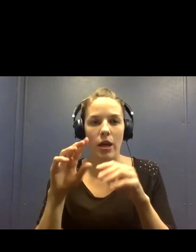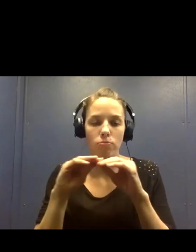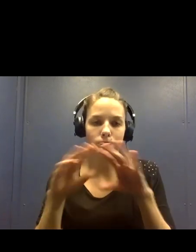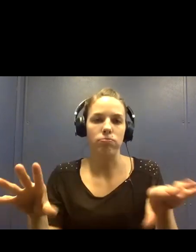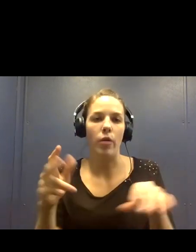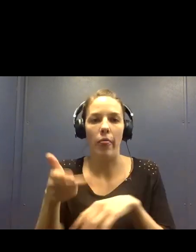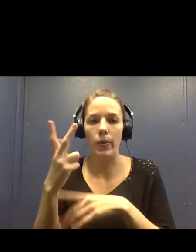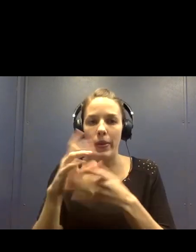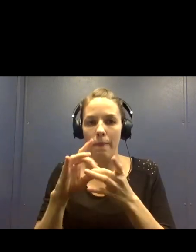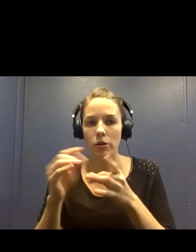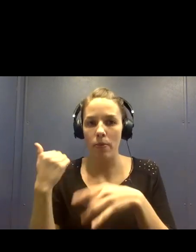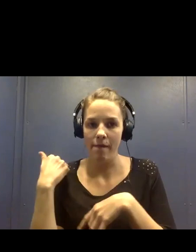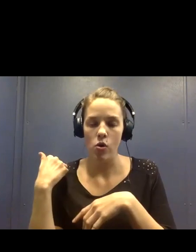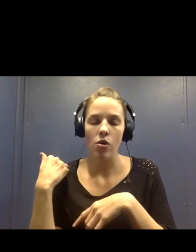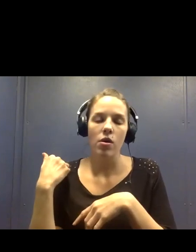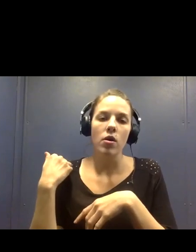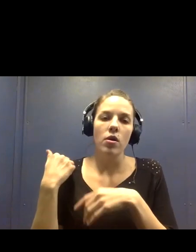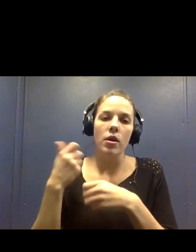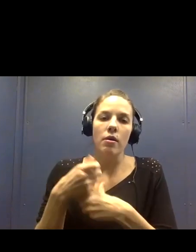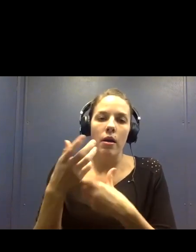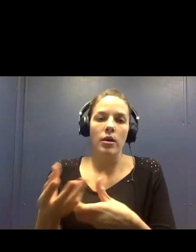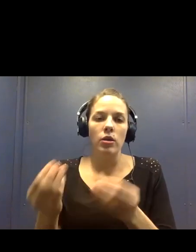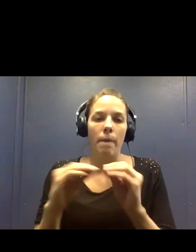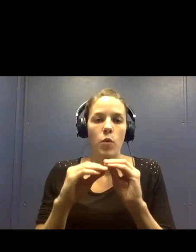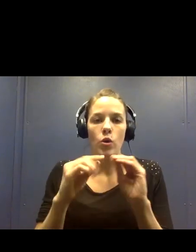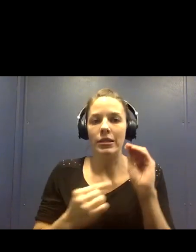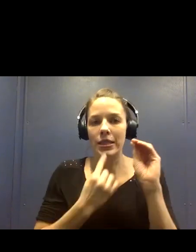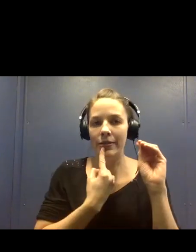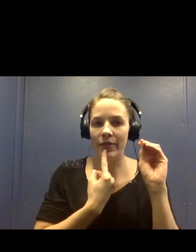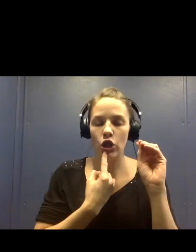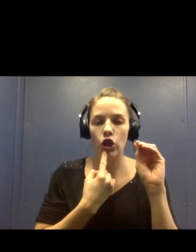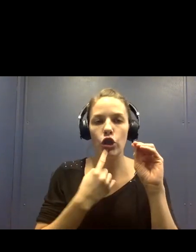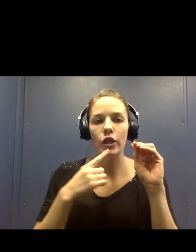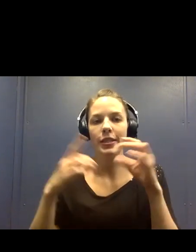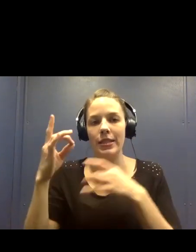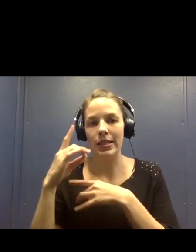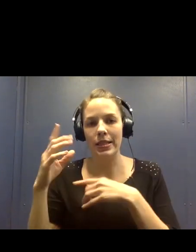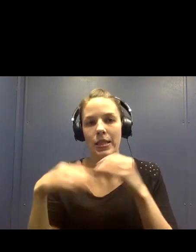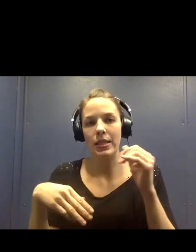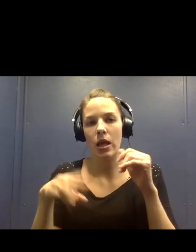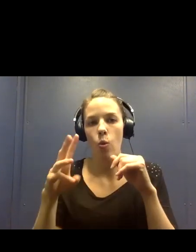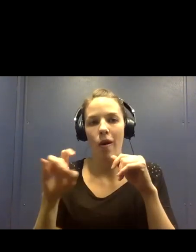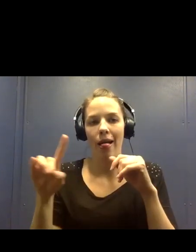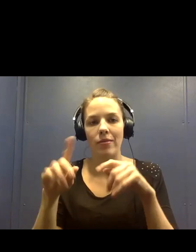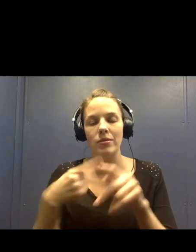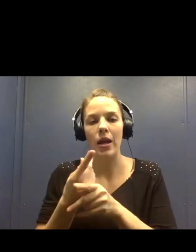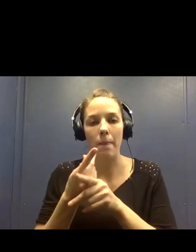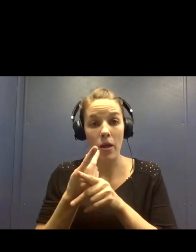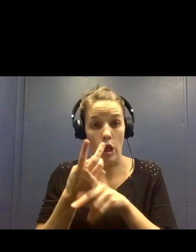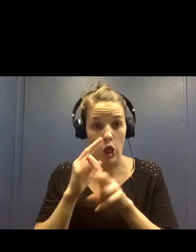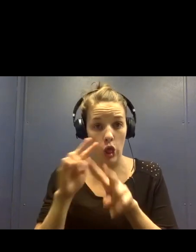I mentioned, cause more severe disease than wild type. So they look